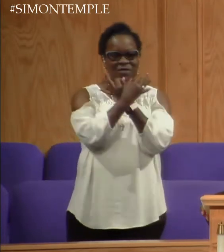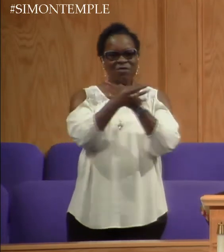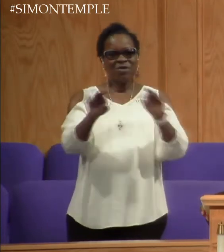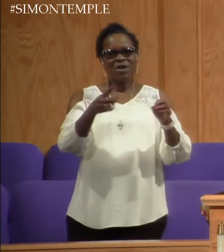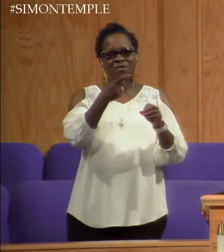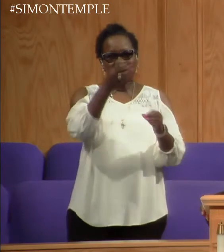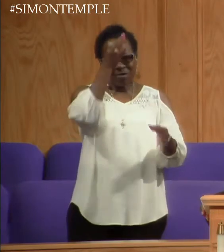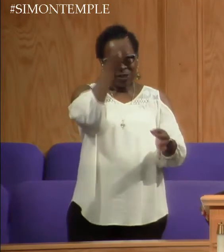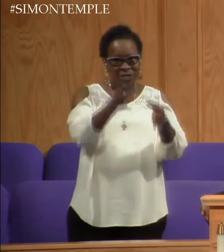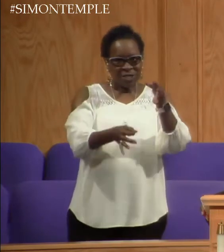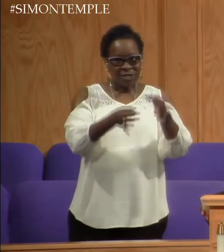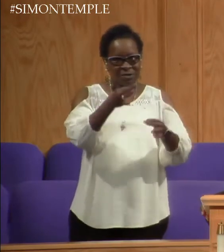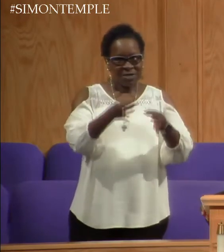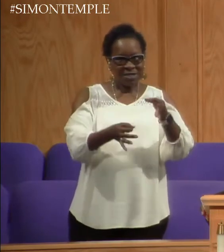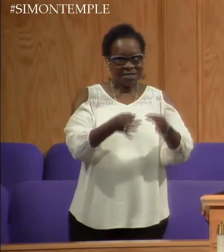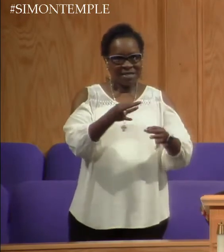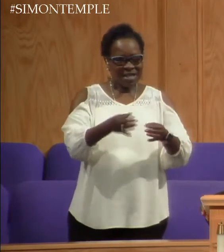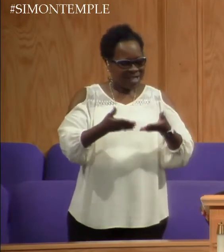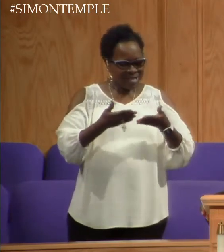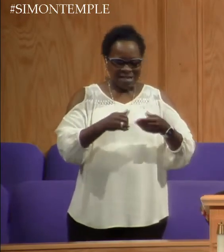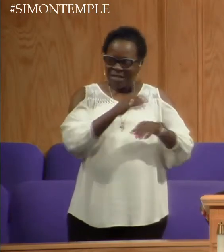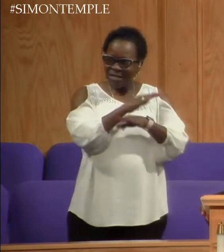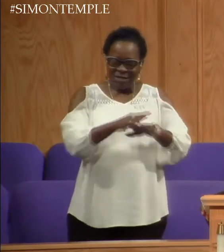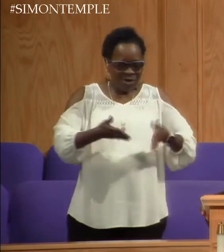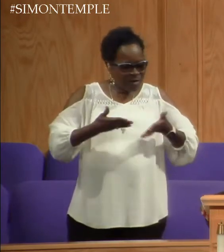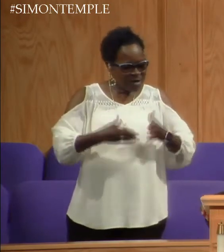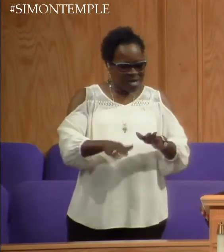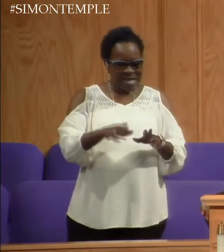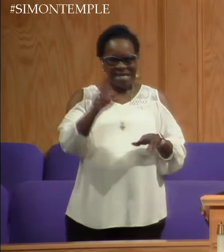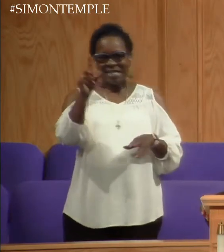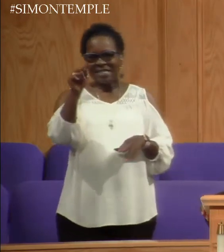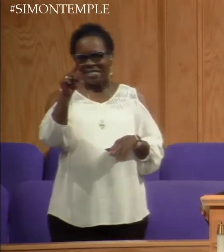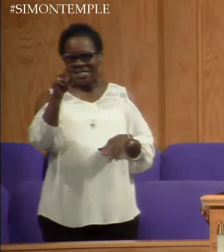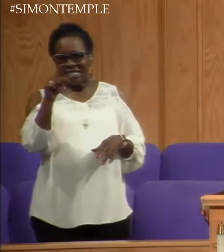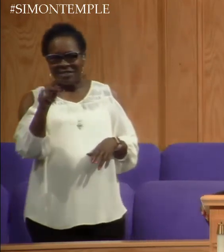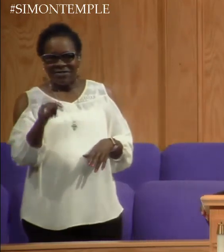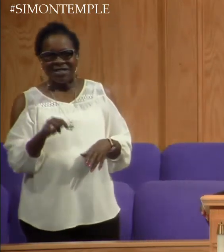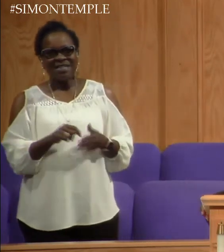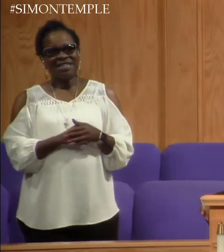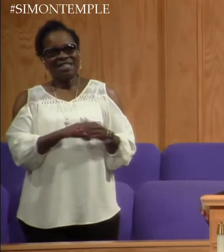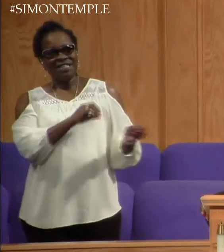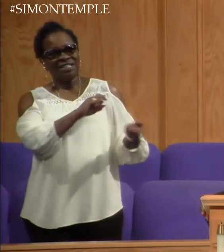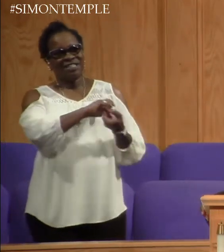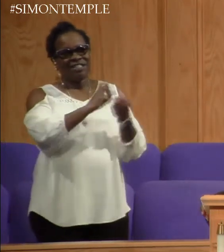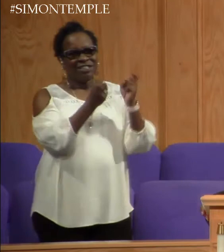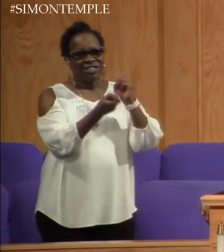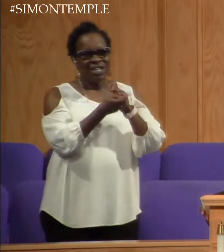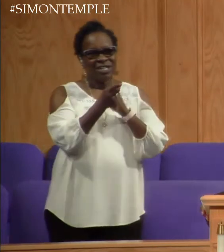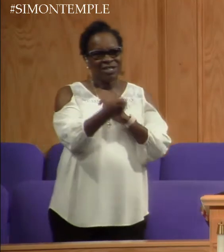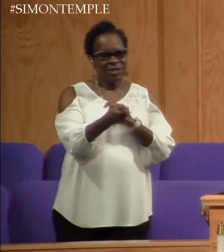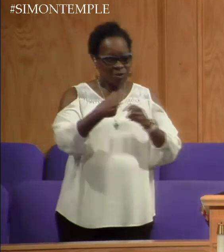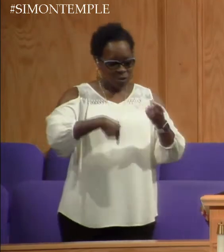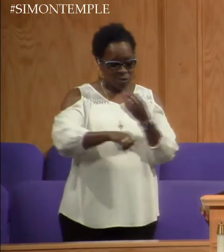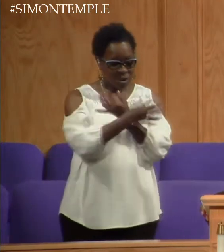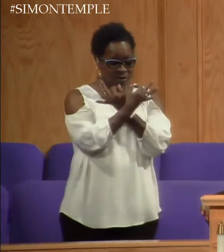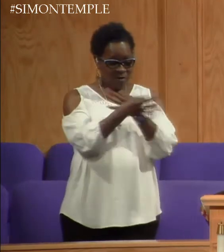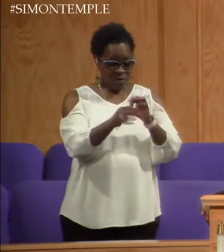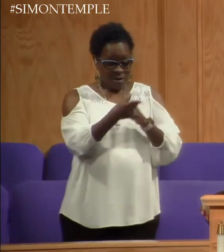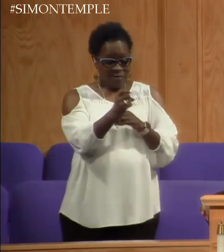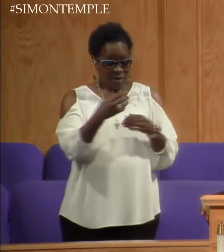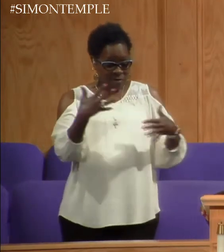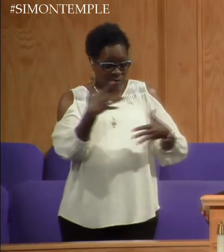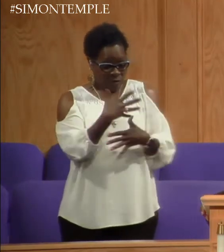moved by what you see on TV or what's going on around you. We are free from fear because Jesus